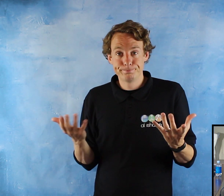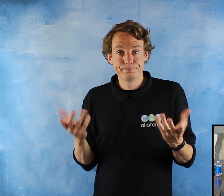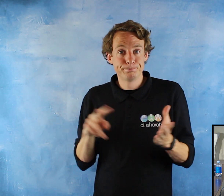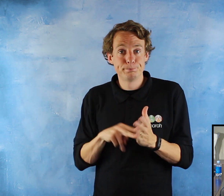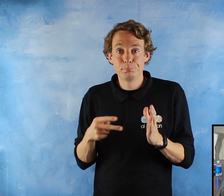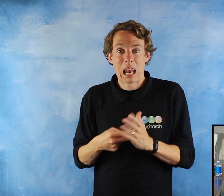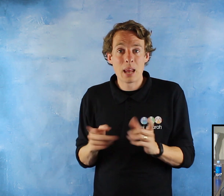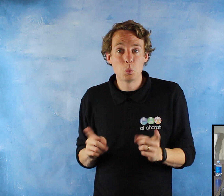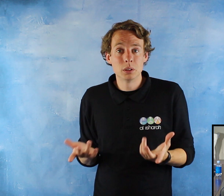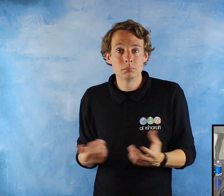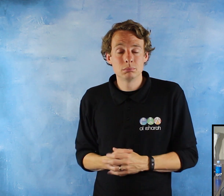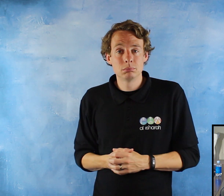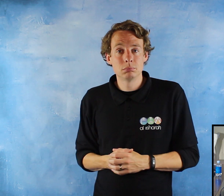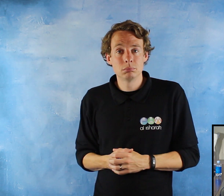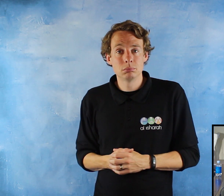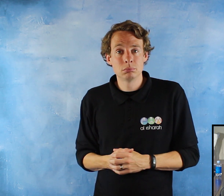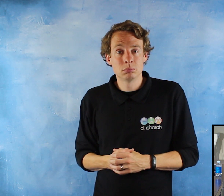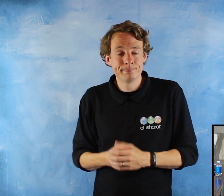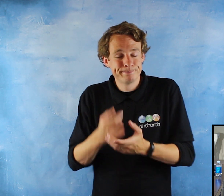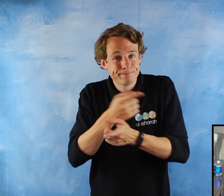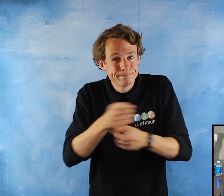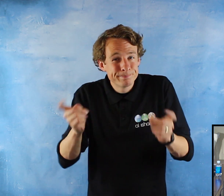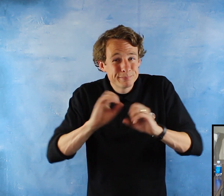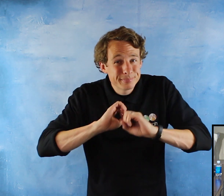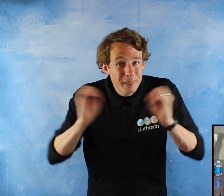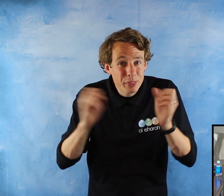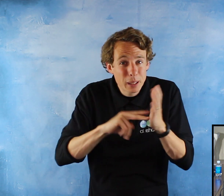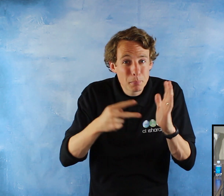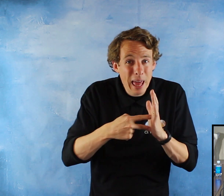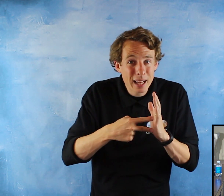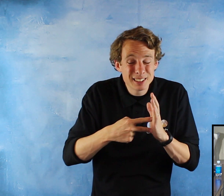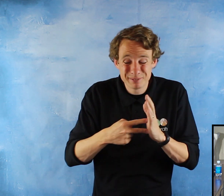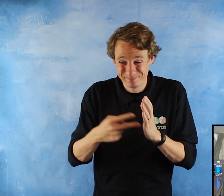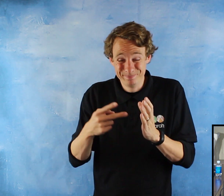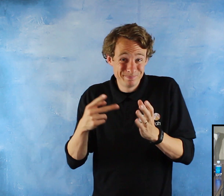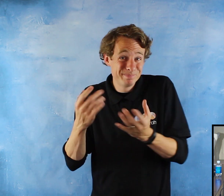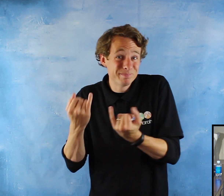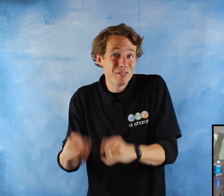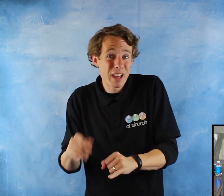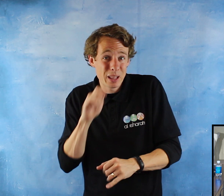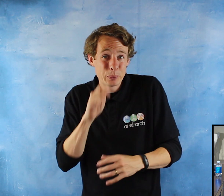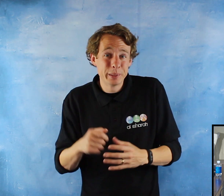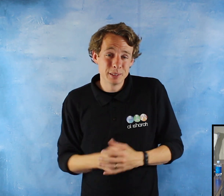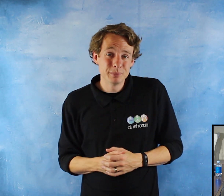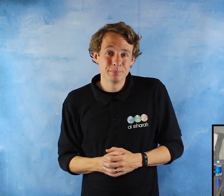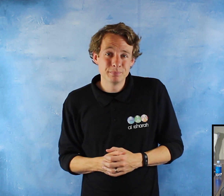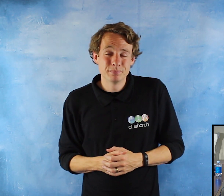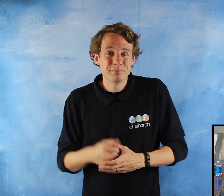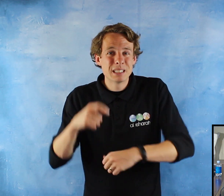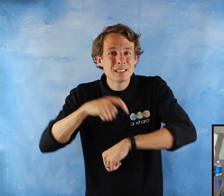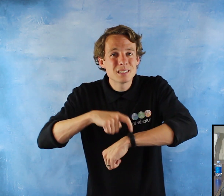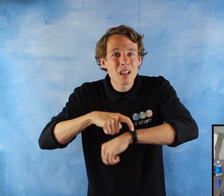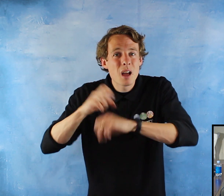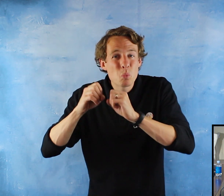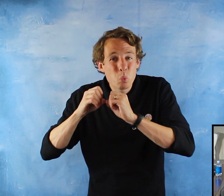don't have a plan, if you did not plan anything, then you have planned to fail. Their time will be wasted. It's not only wasted,